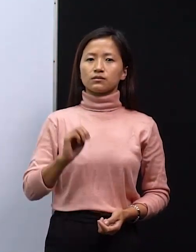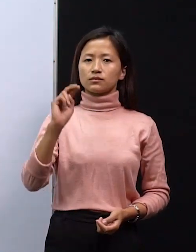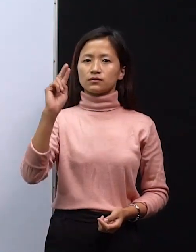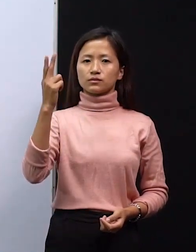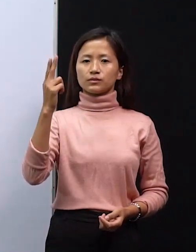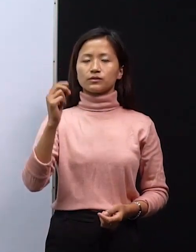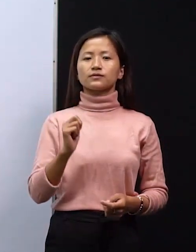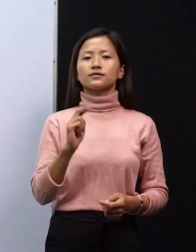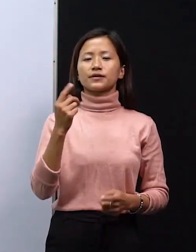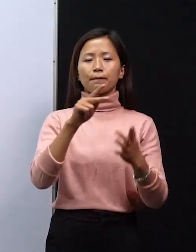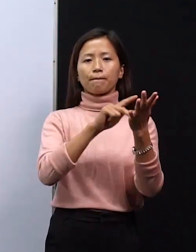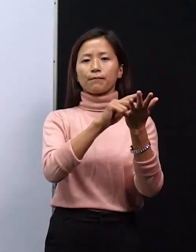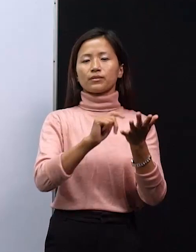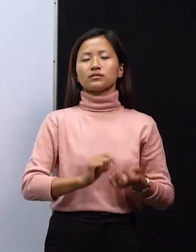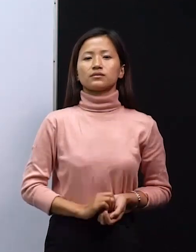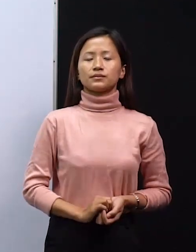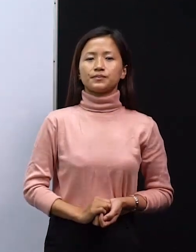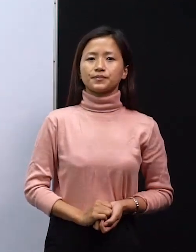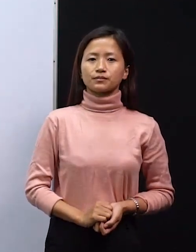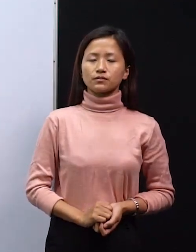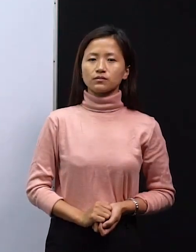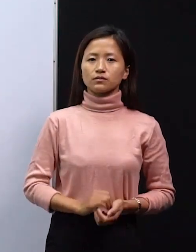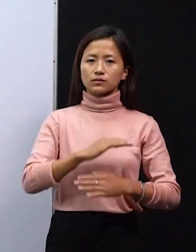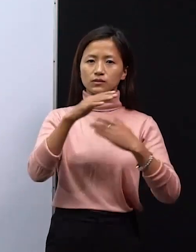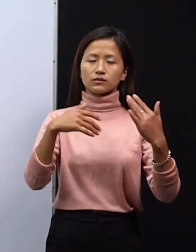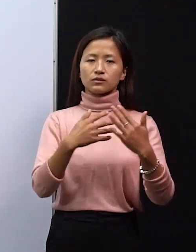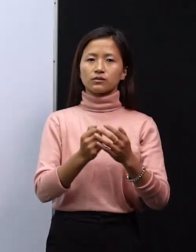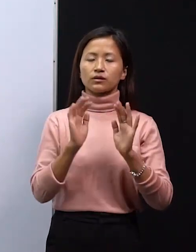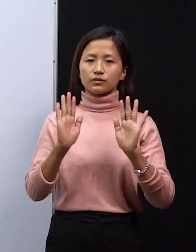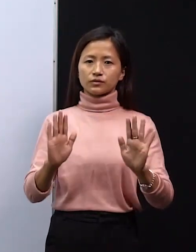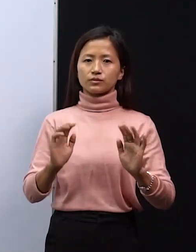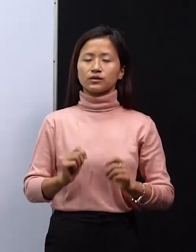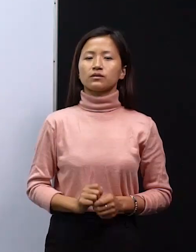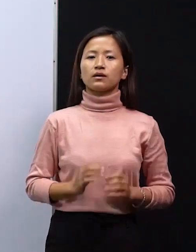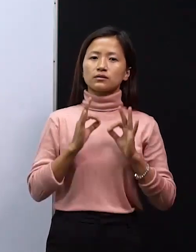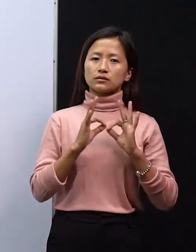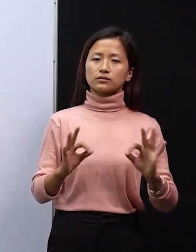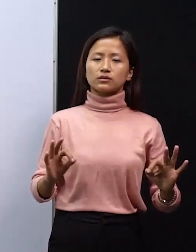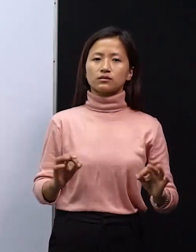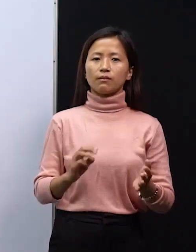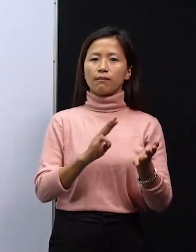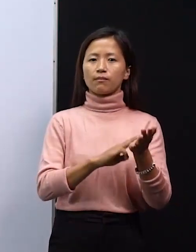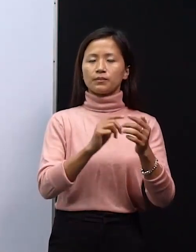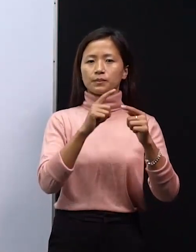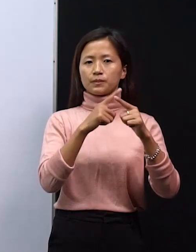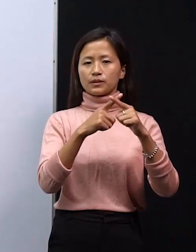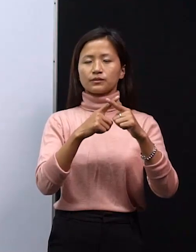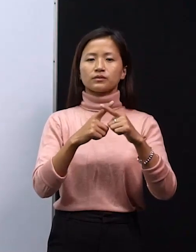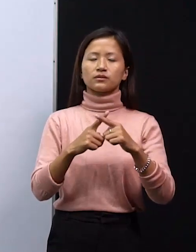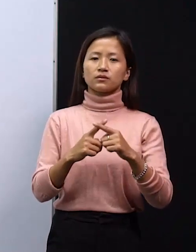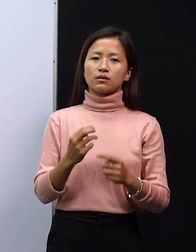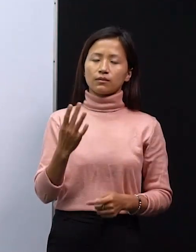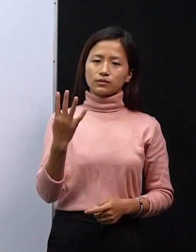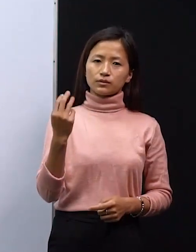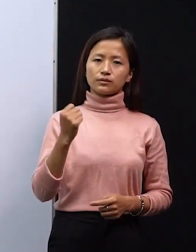part. Now, all these, we simply have to do a simple multiplication. So multiply the